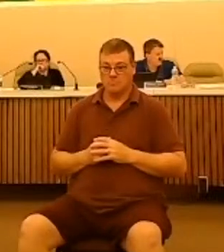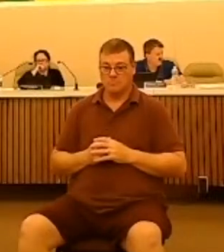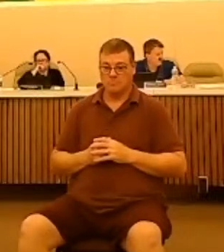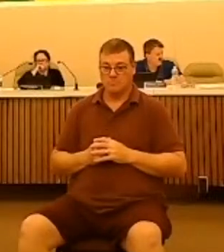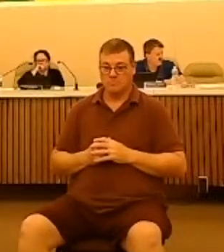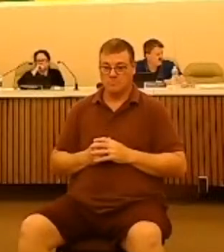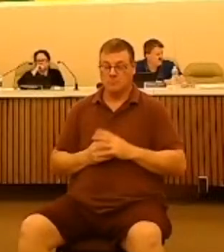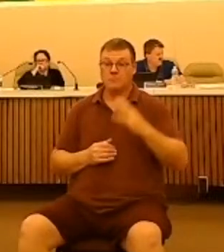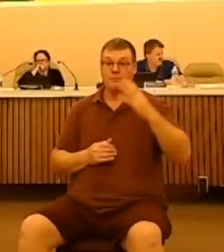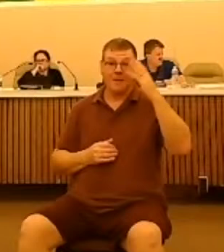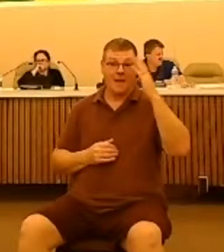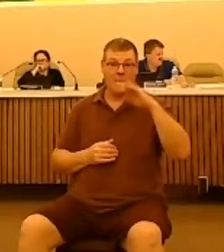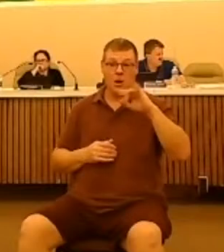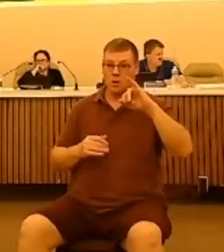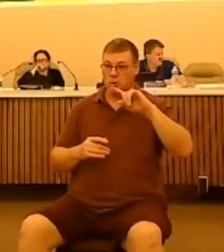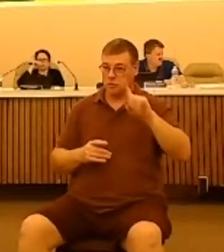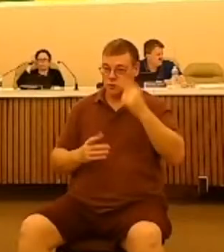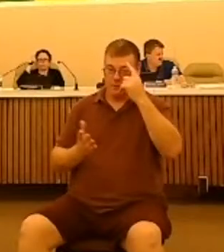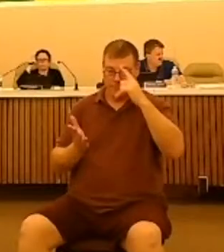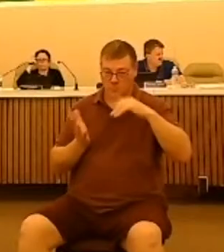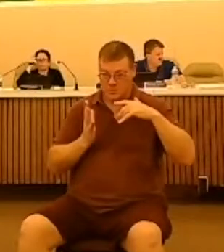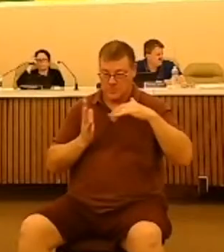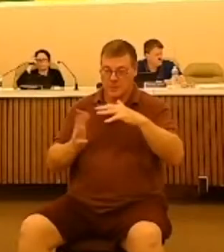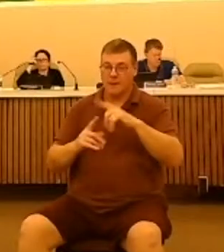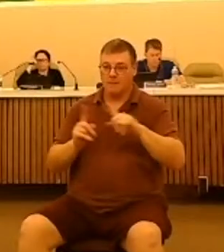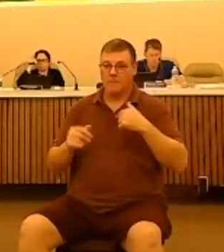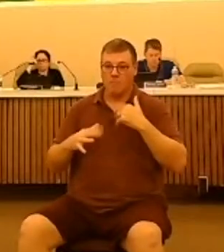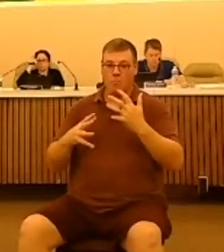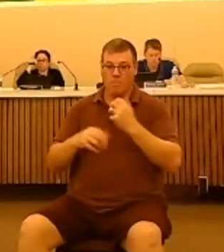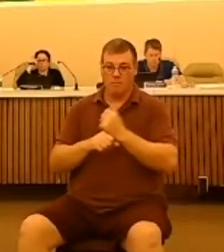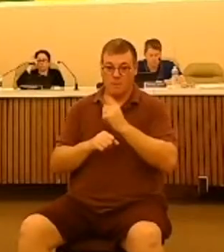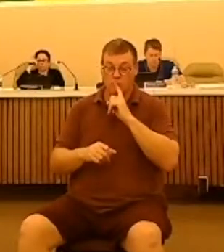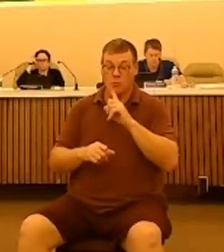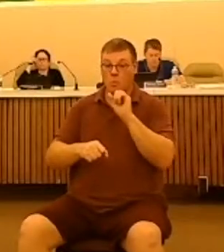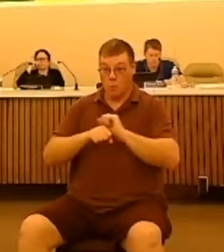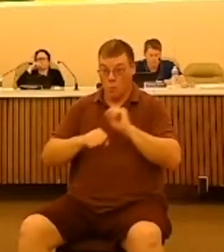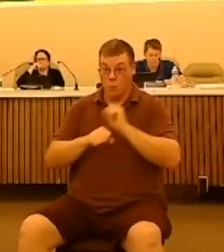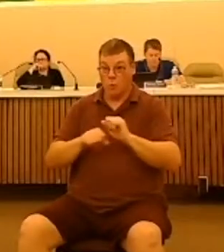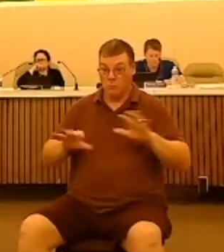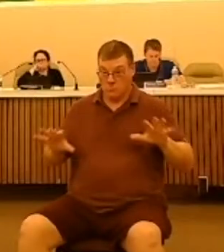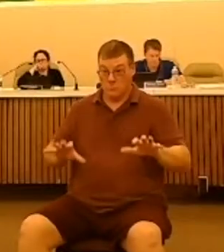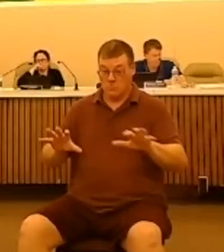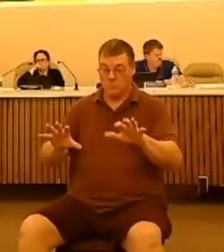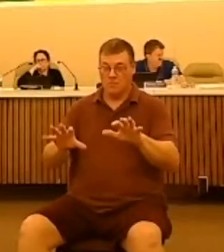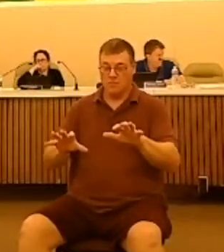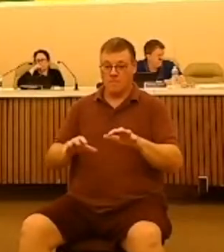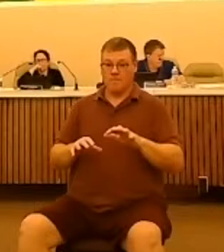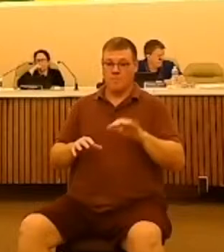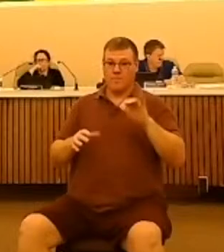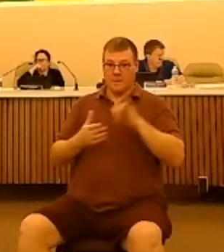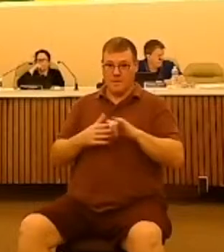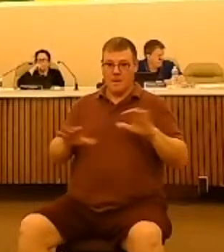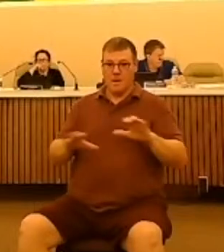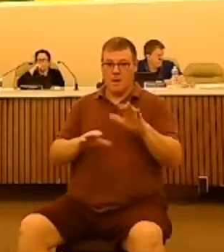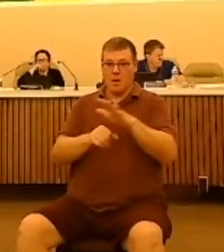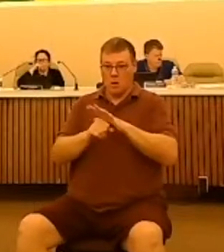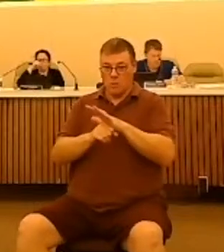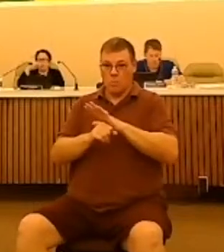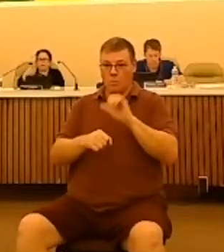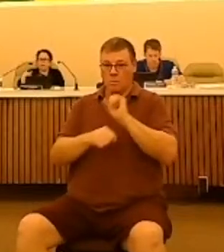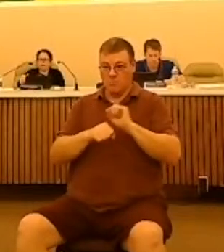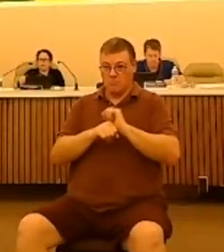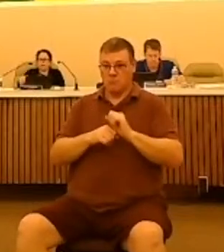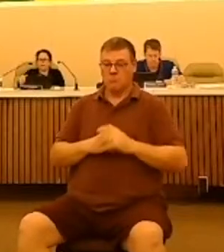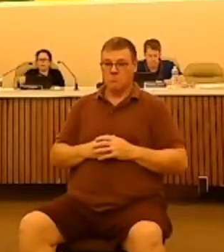And I know this is just for the study, but I want to make sure that when the work is being done, that it's done by local labor.